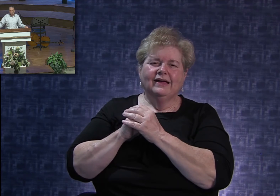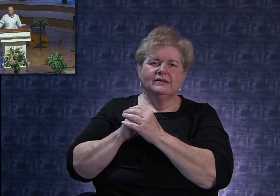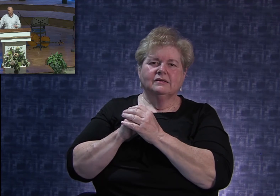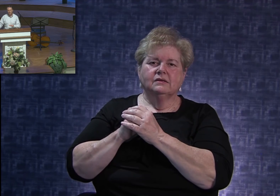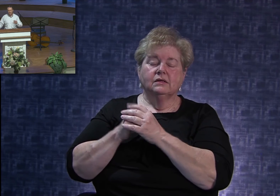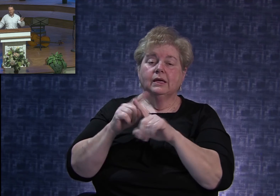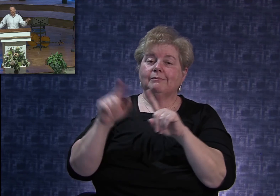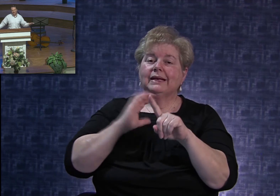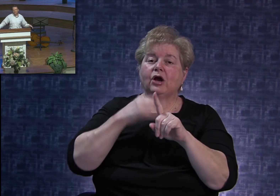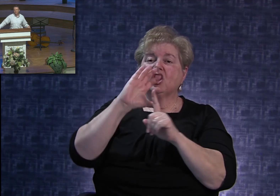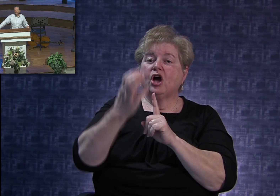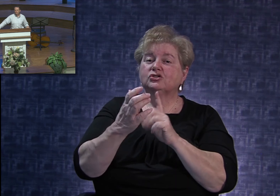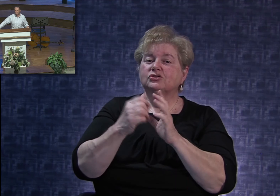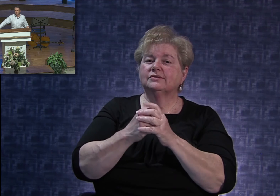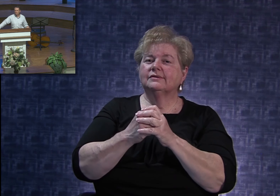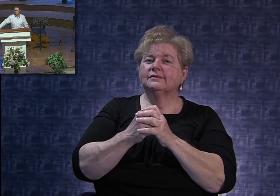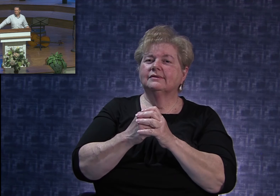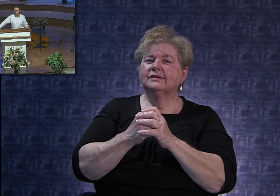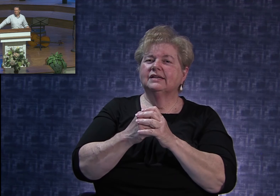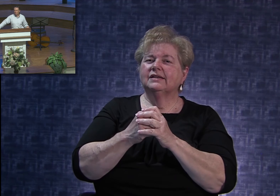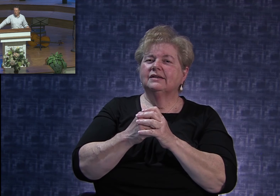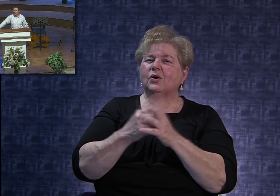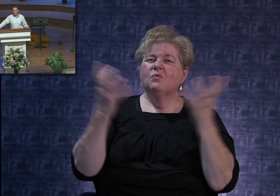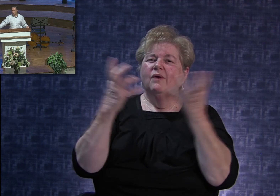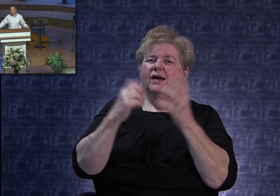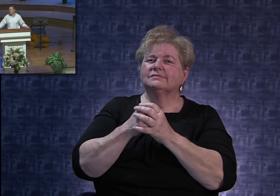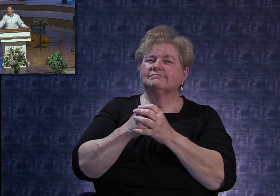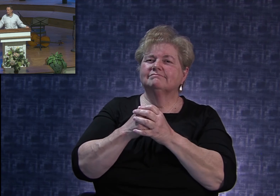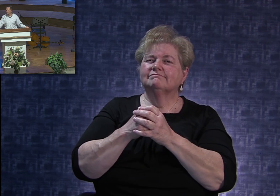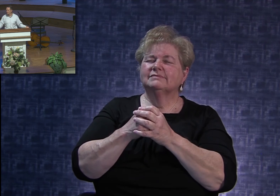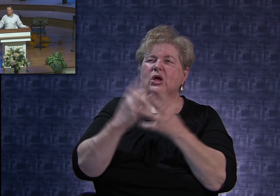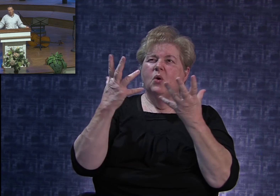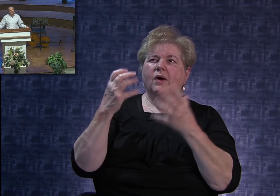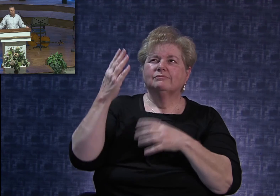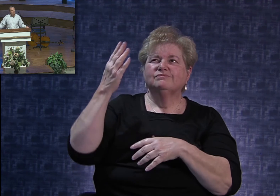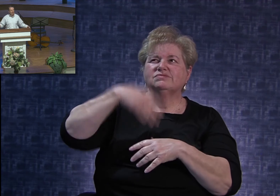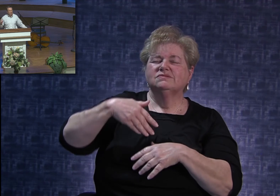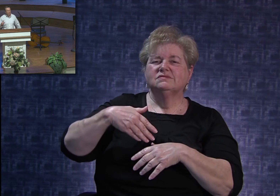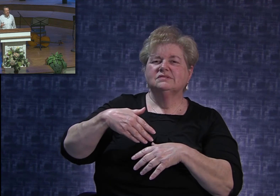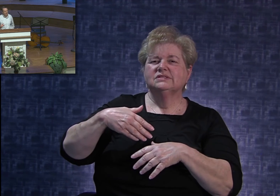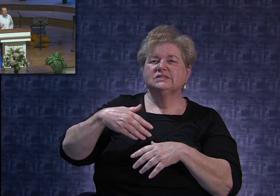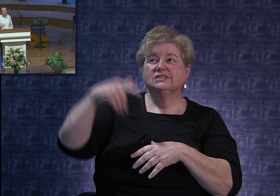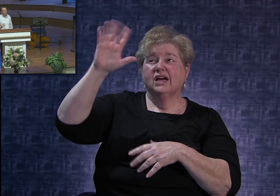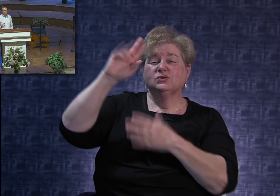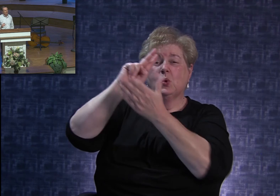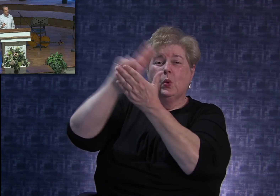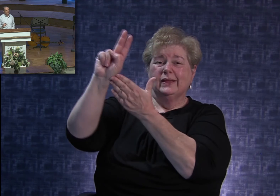Our culture is not at risk of that. But we are at risk of overlooking God's